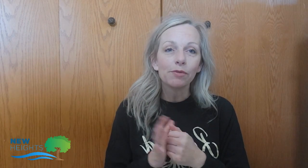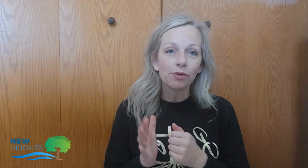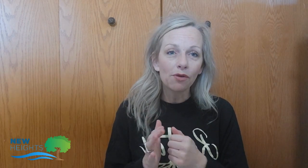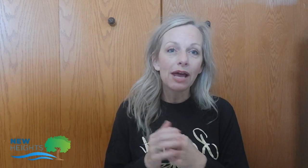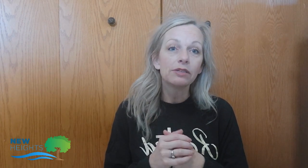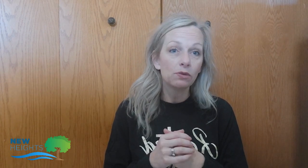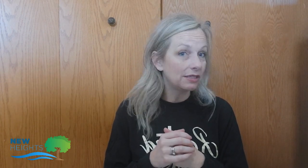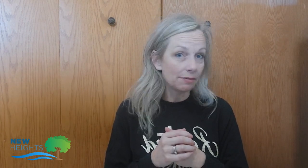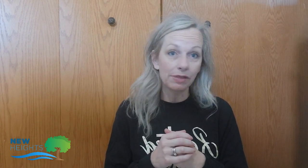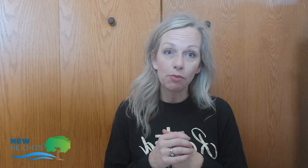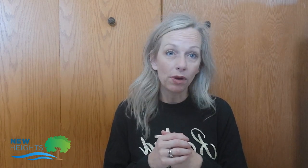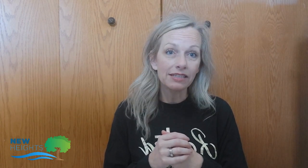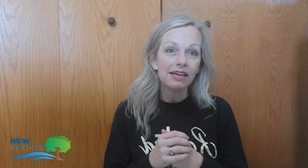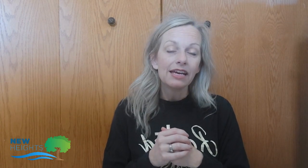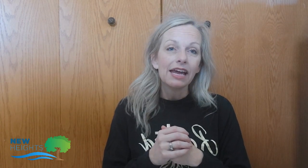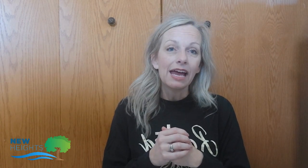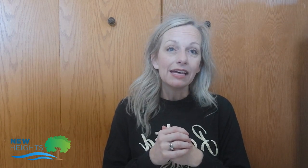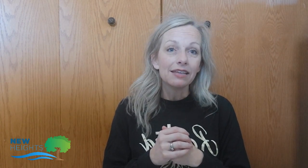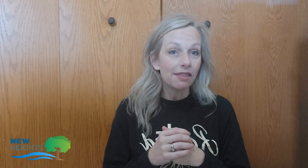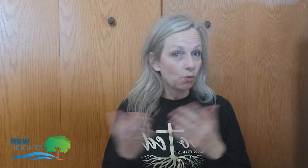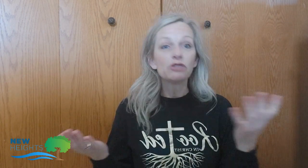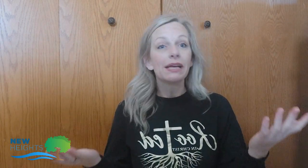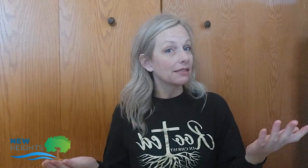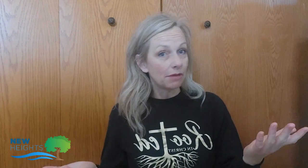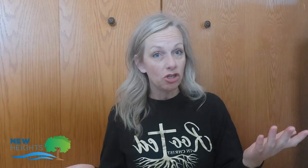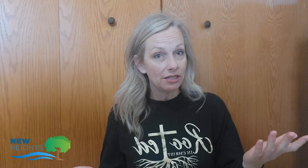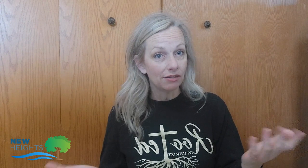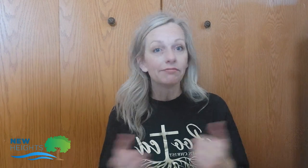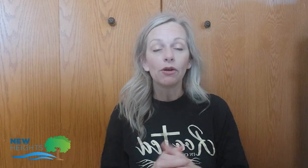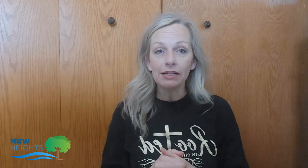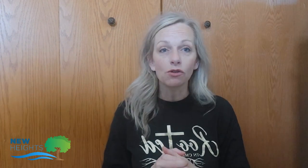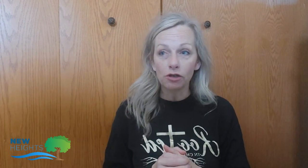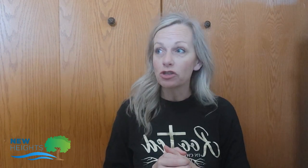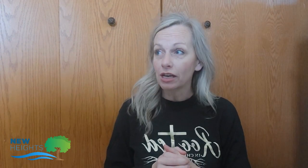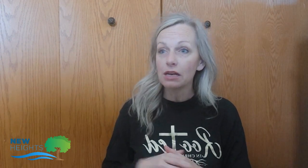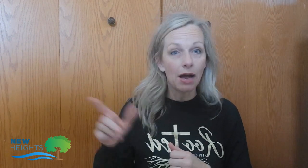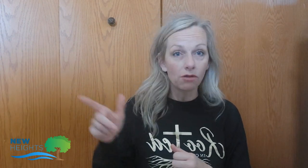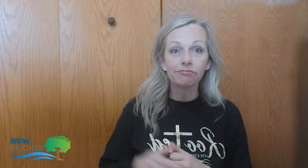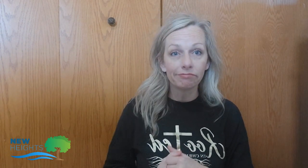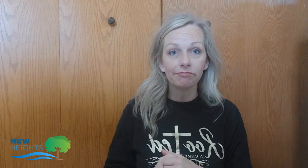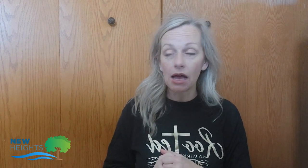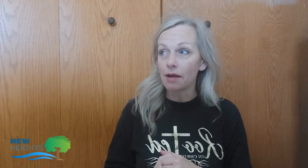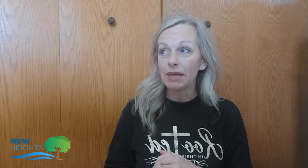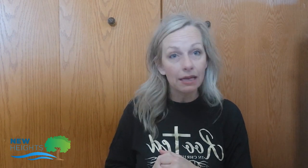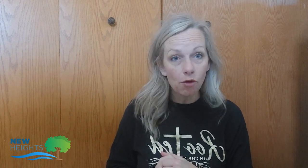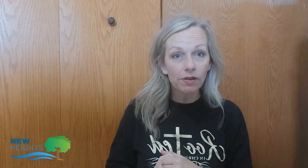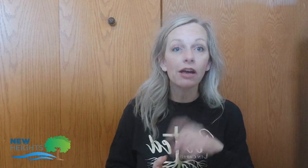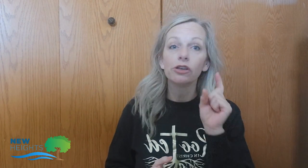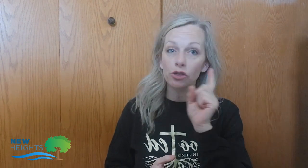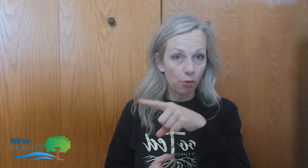the pronouns you would simply point, and which makes it much easier. All right. So if you're talking about him over there, you